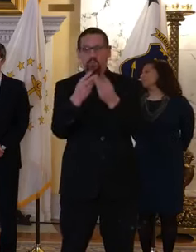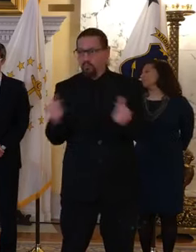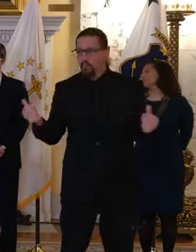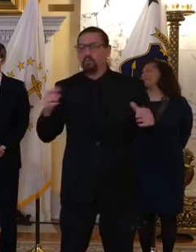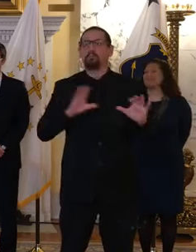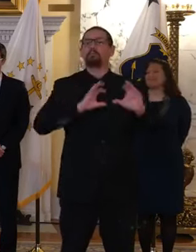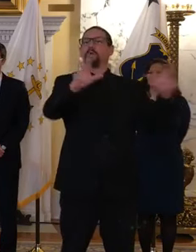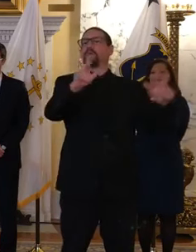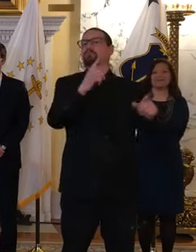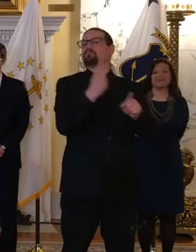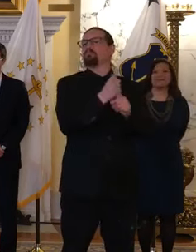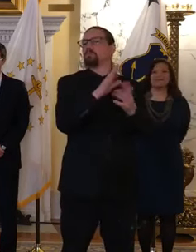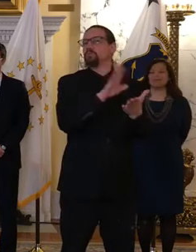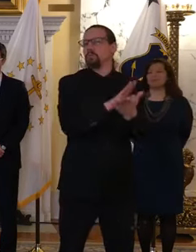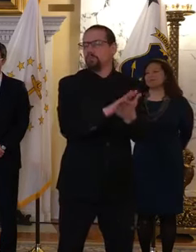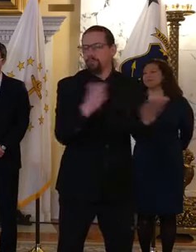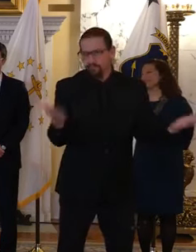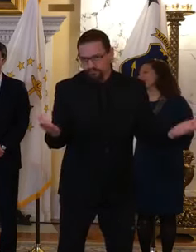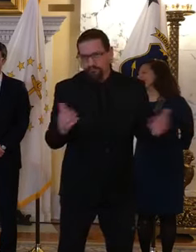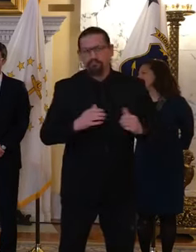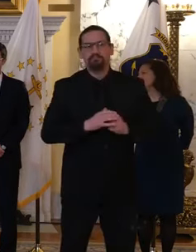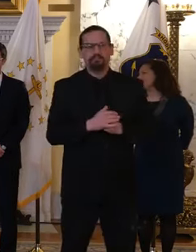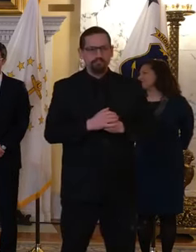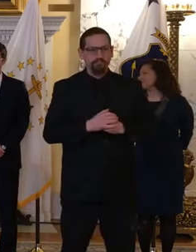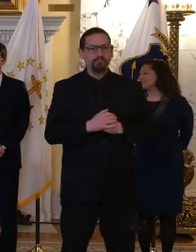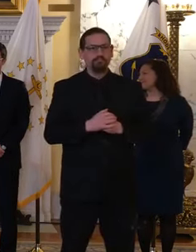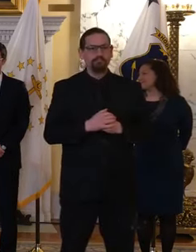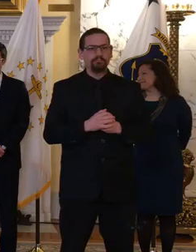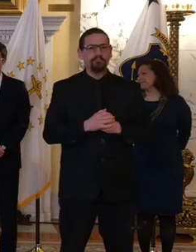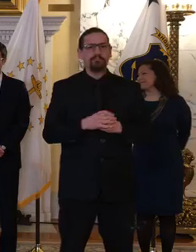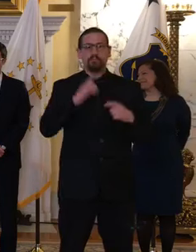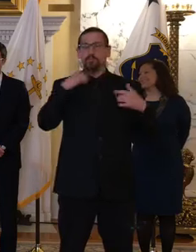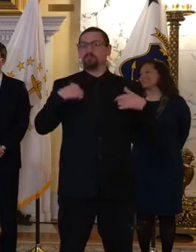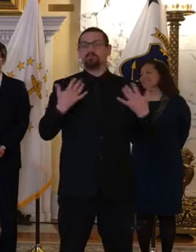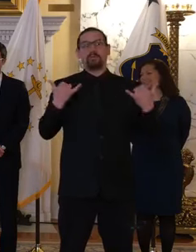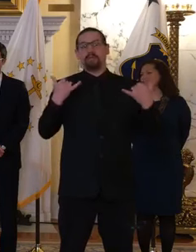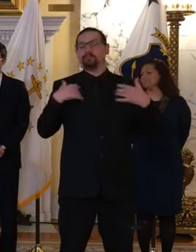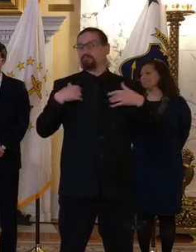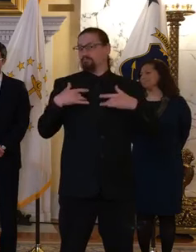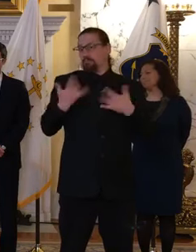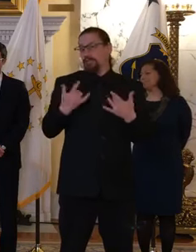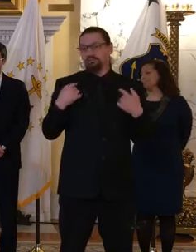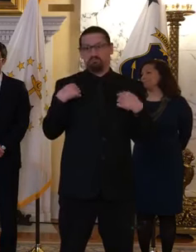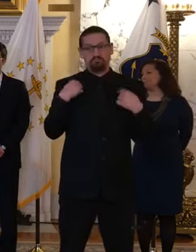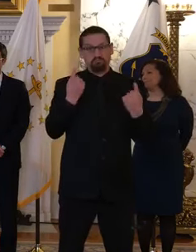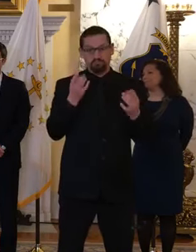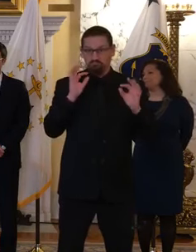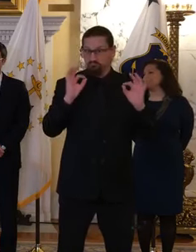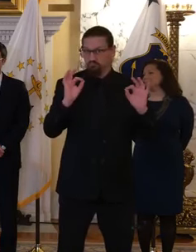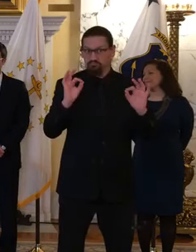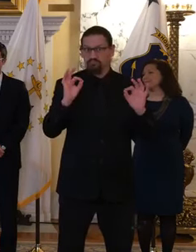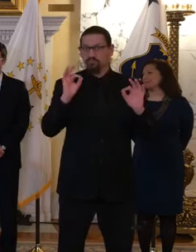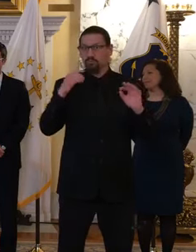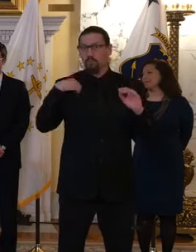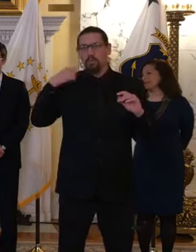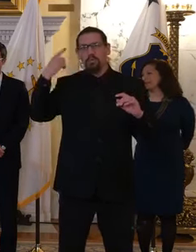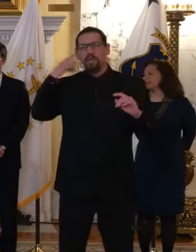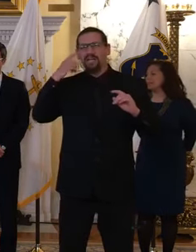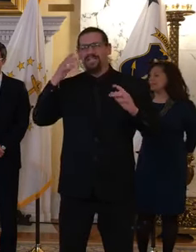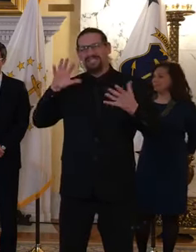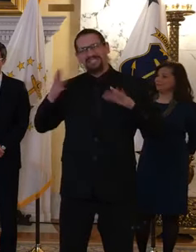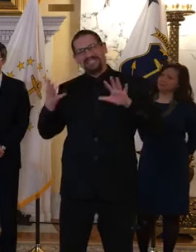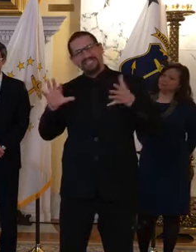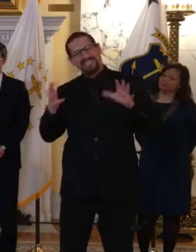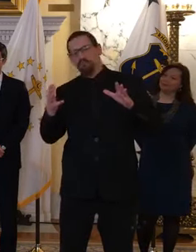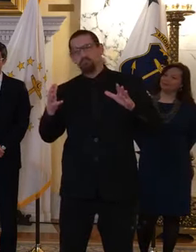I think it's going better than anyone could have anticipated, certainly better than I would have anticipated. I've been in touch with many